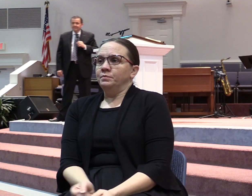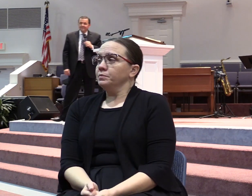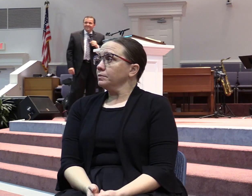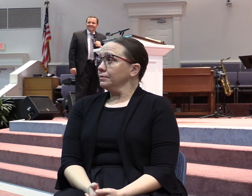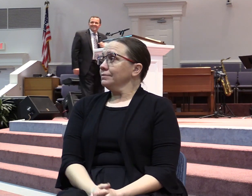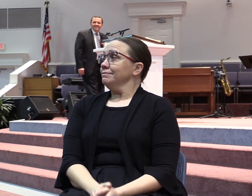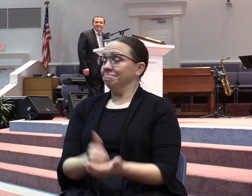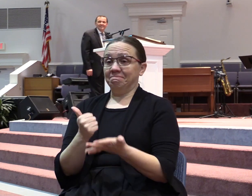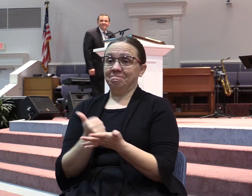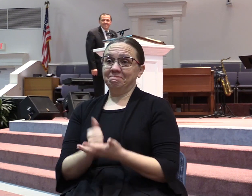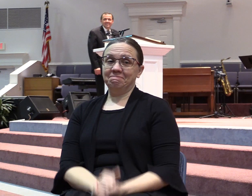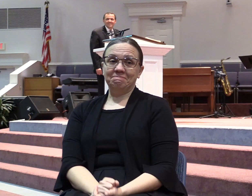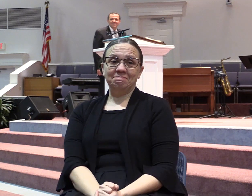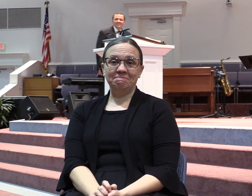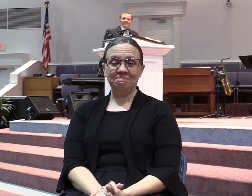Good. It's good.